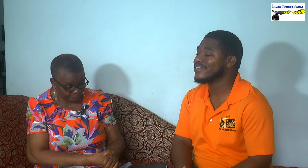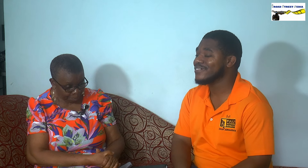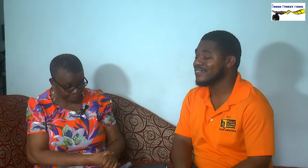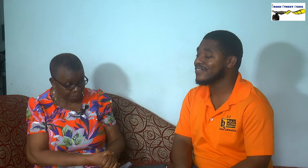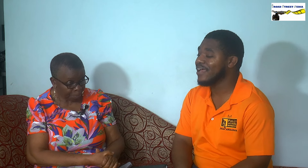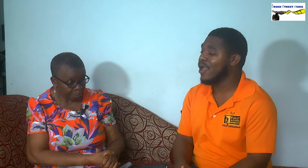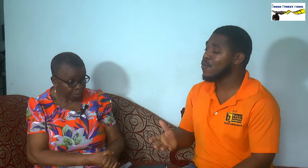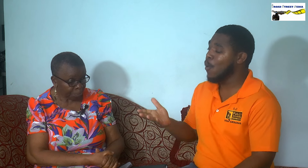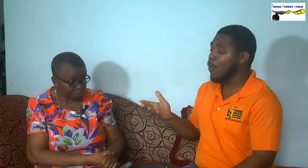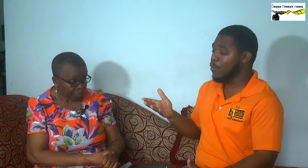Interesting.